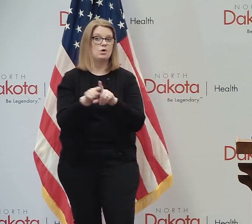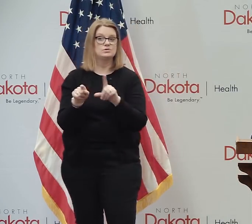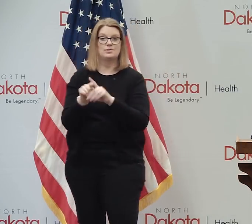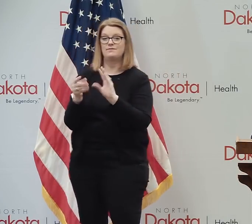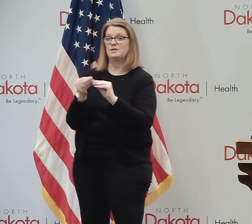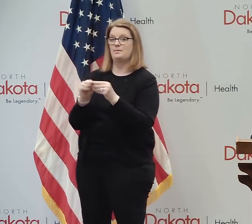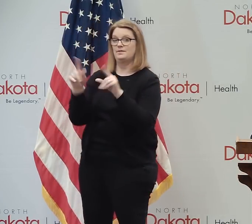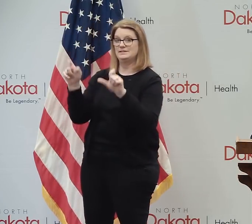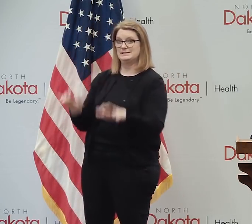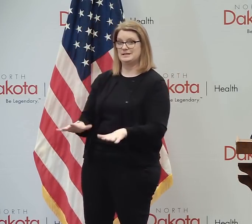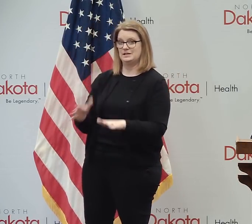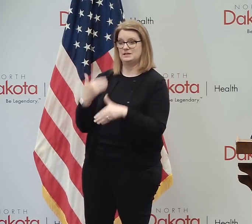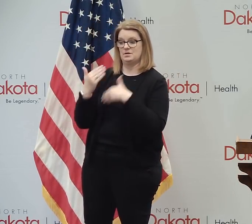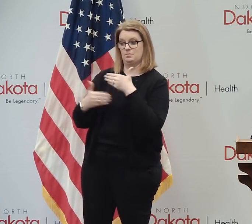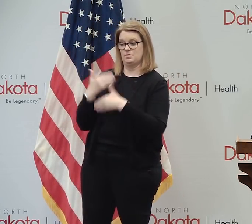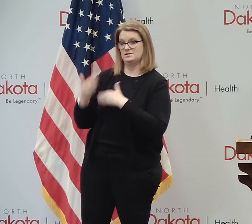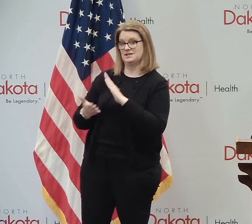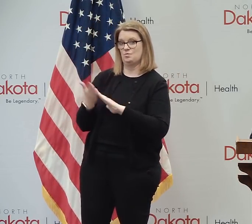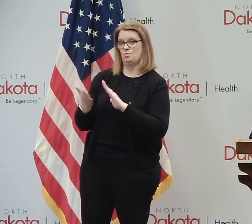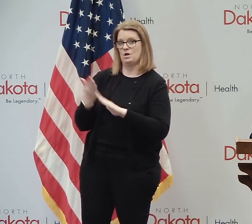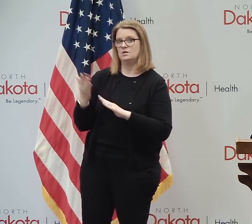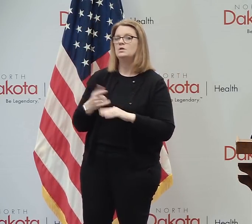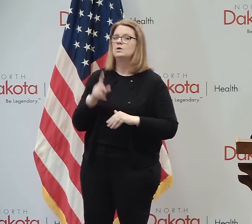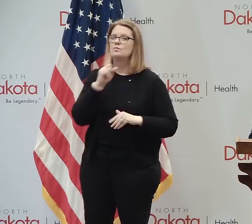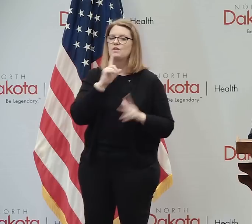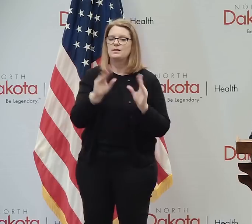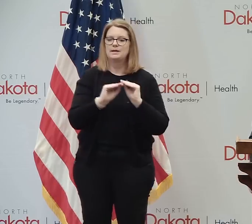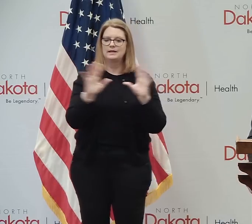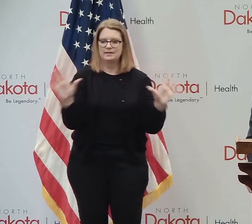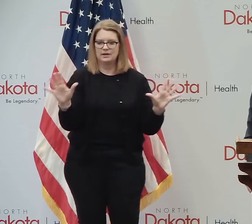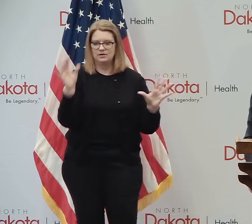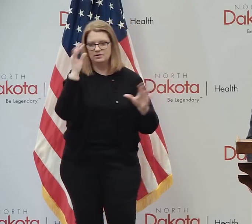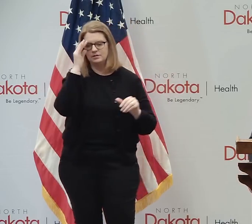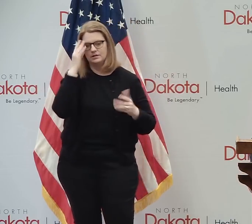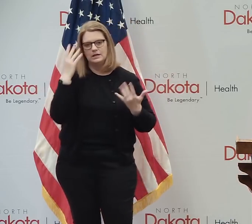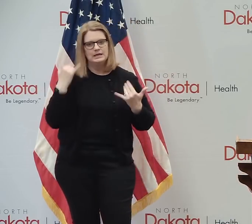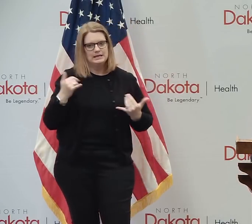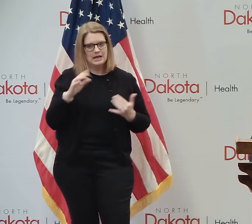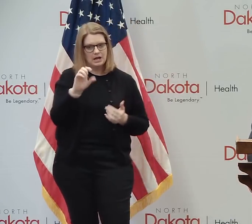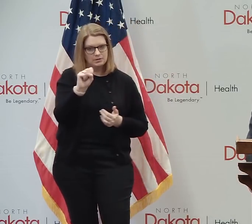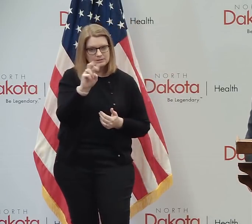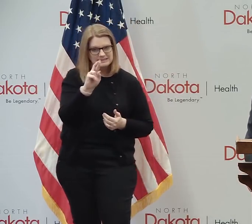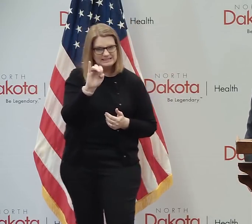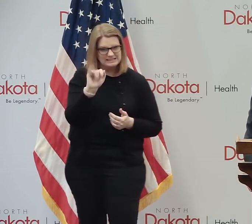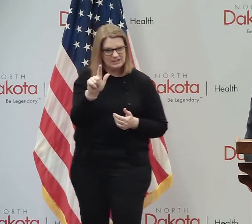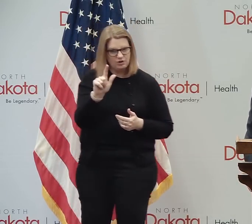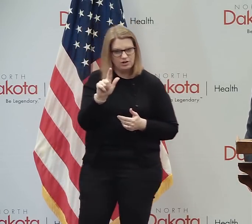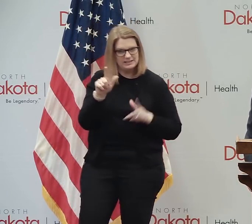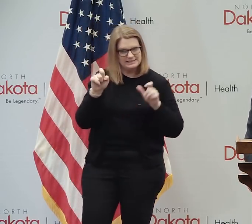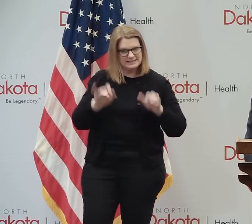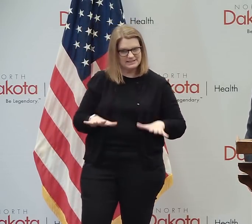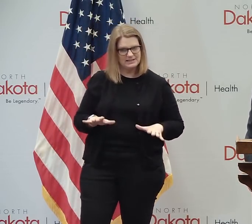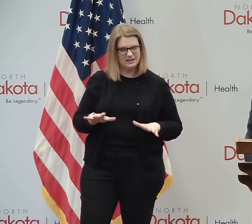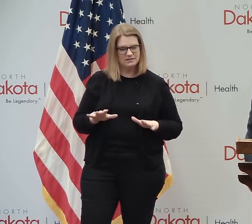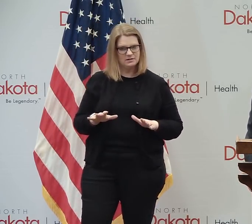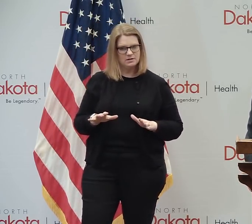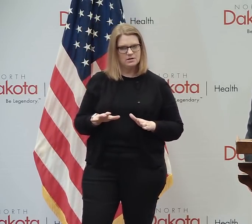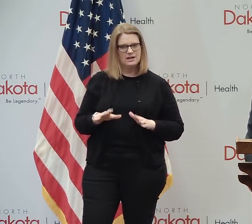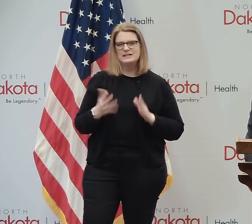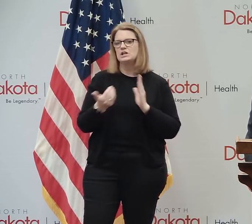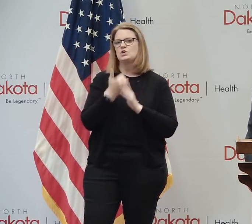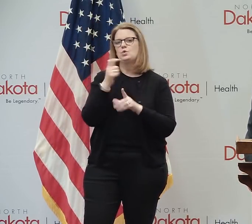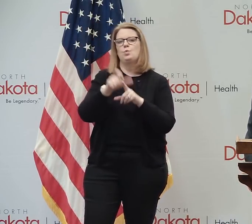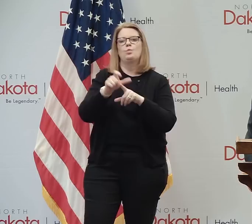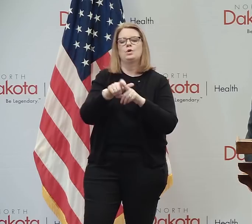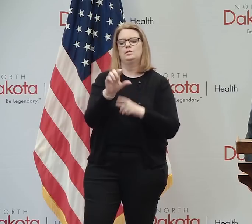tests run, and we want to be clear on that. When we take a look at this in terms of serial testing, which is a new word we've introduced this week, we'll take a look at